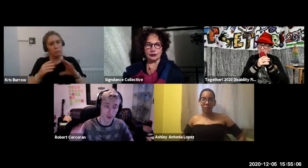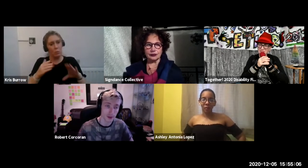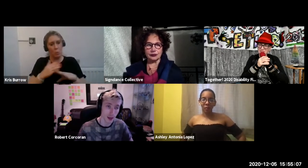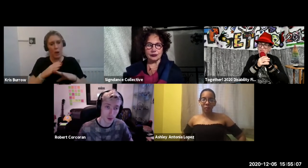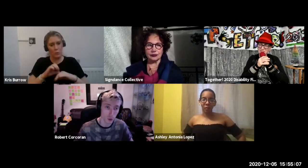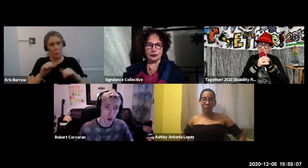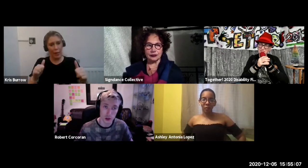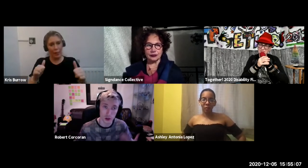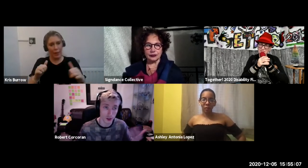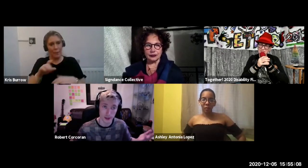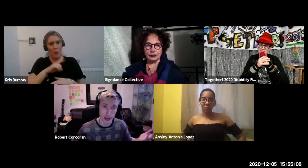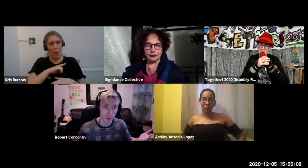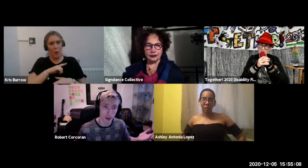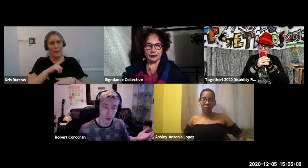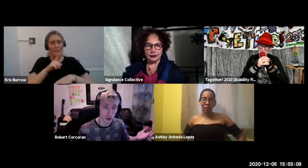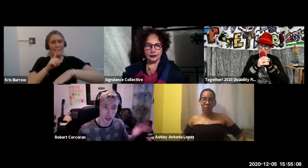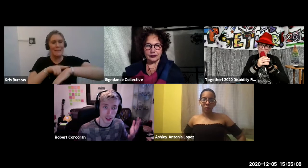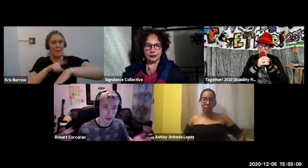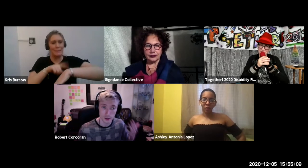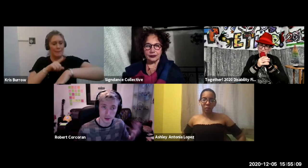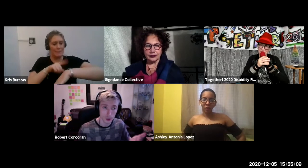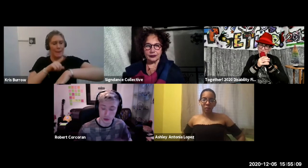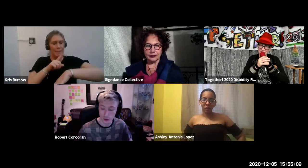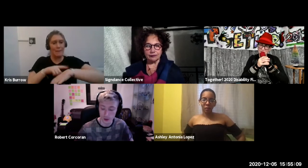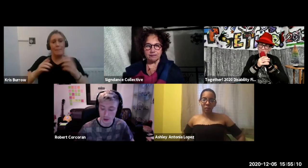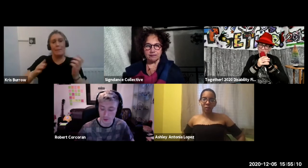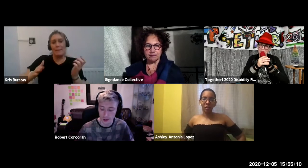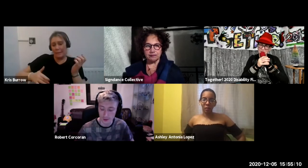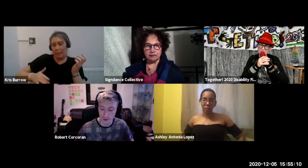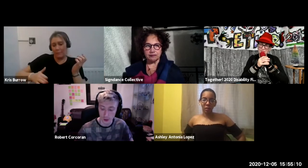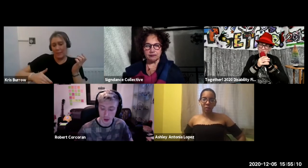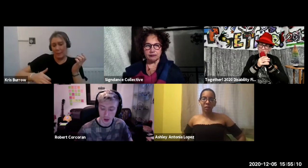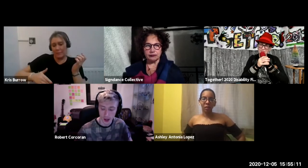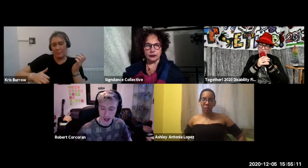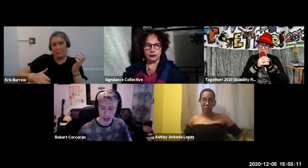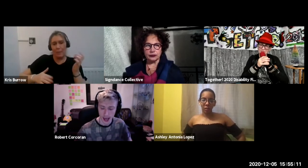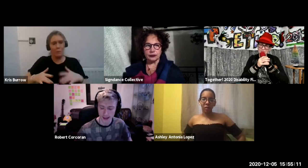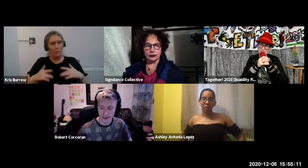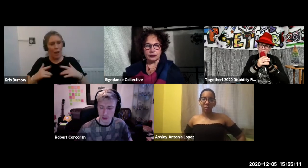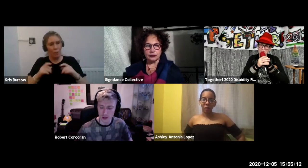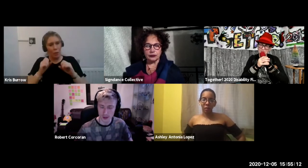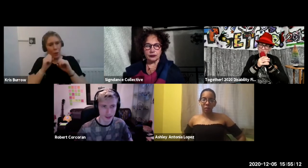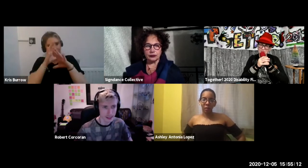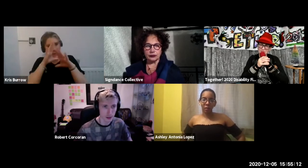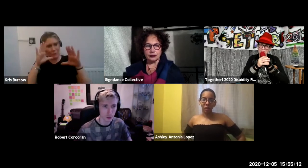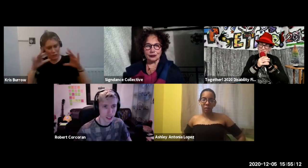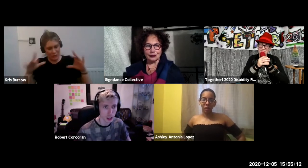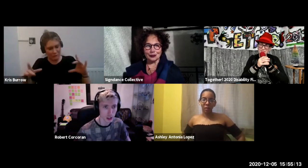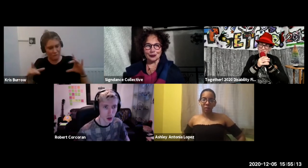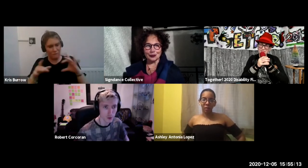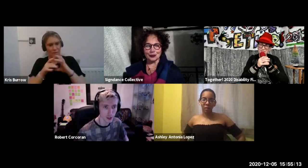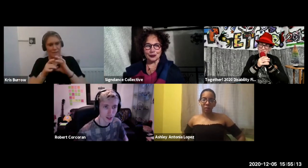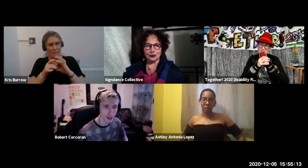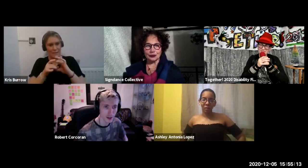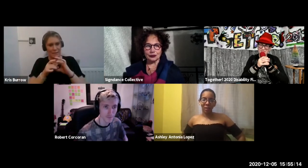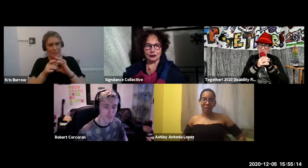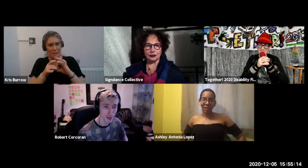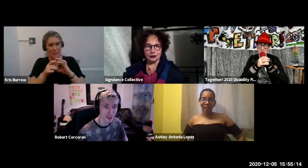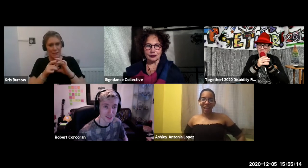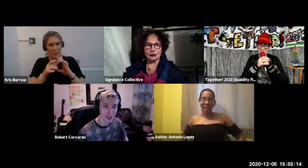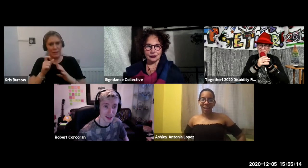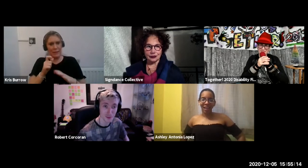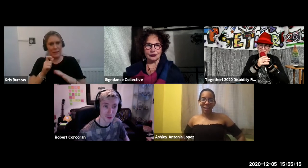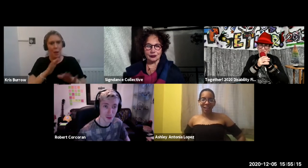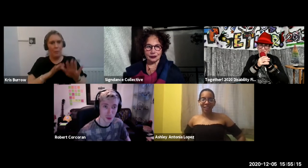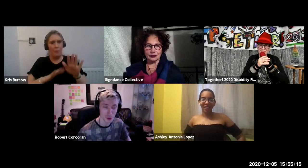and taps and taps the watch, and he's tapping the ukulele, and those two images fit very well. And it was just a little bit unnerving.